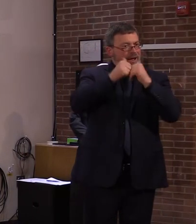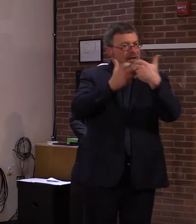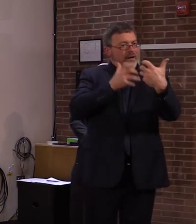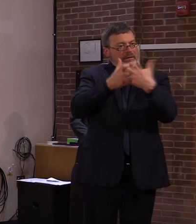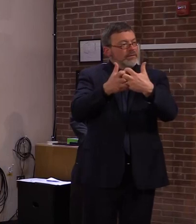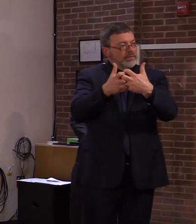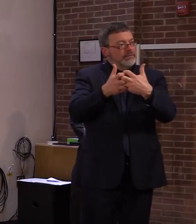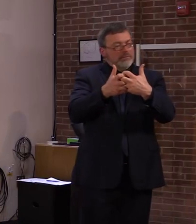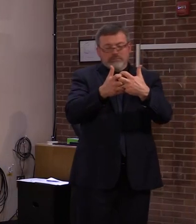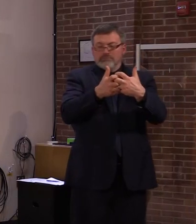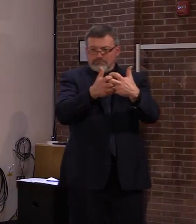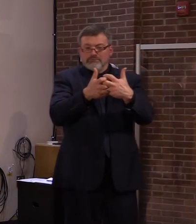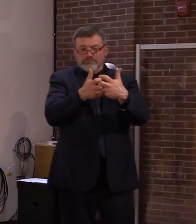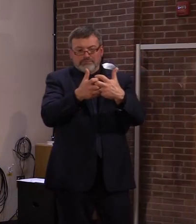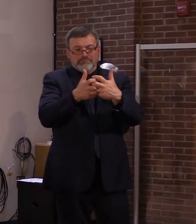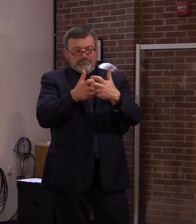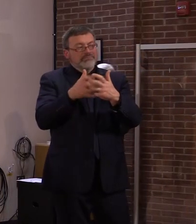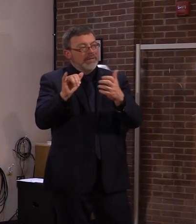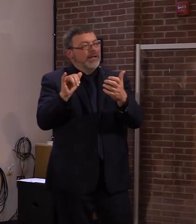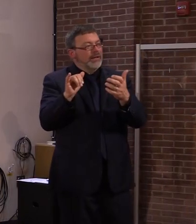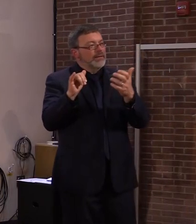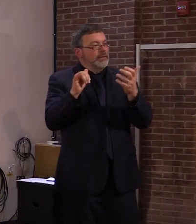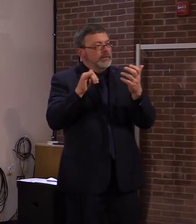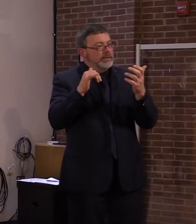case. Okay, thank you.